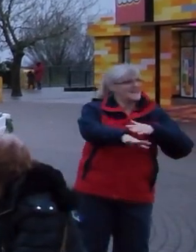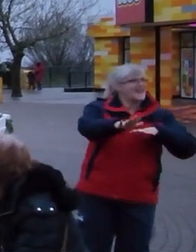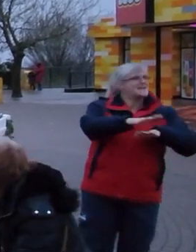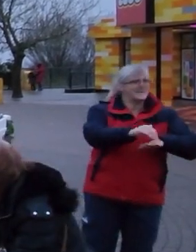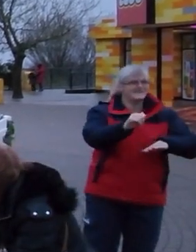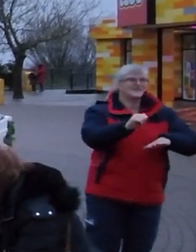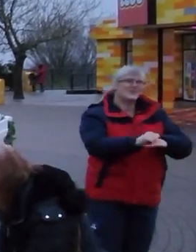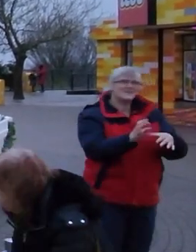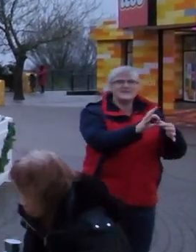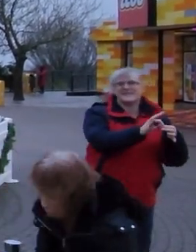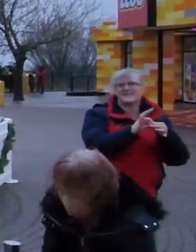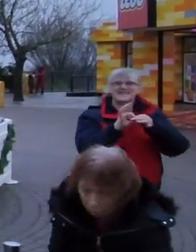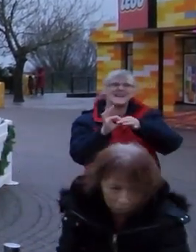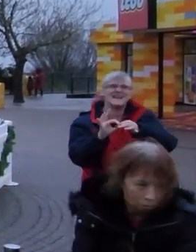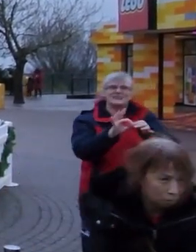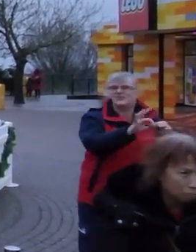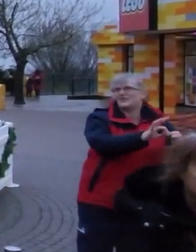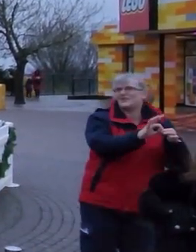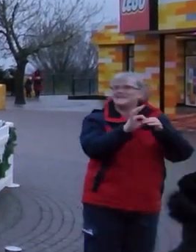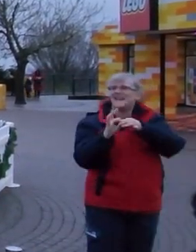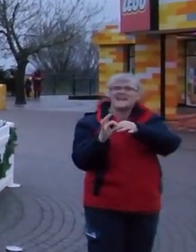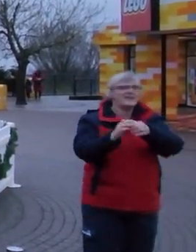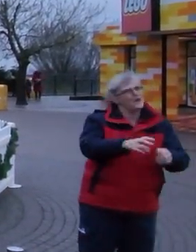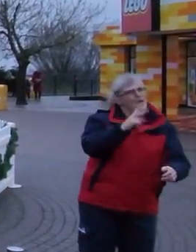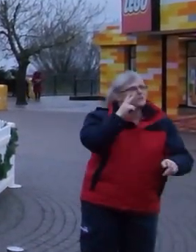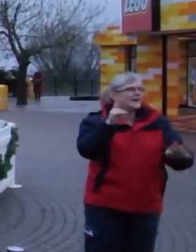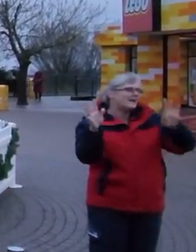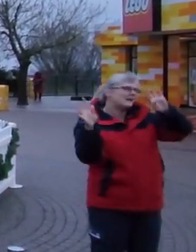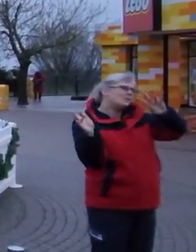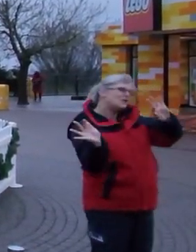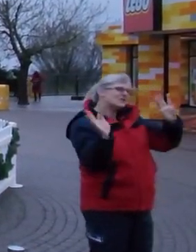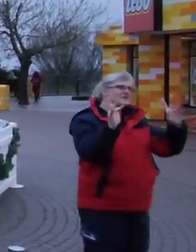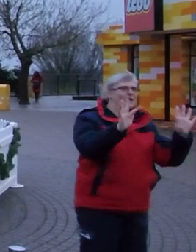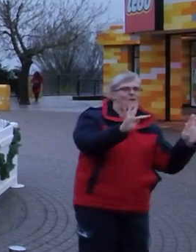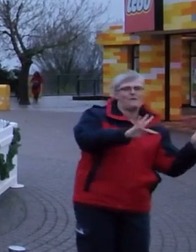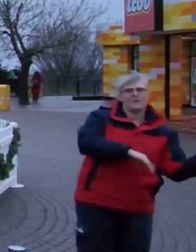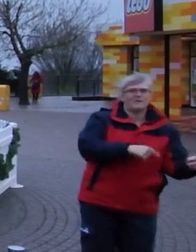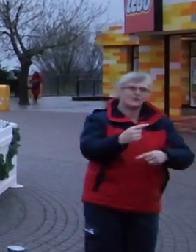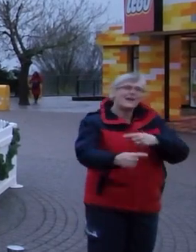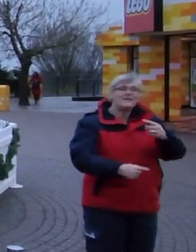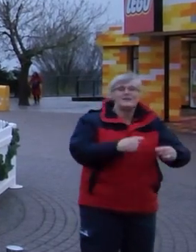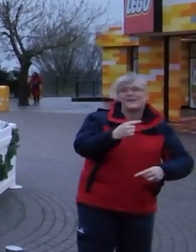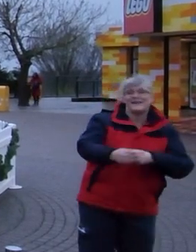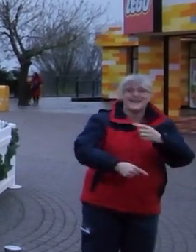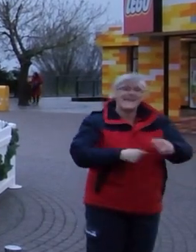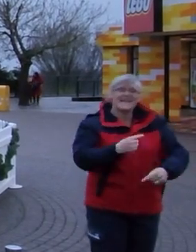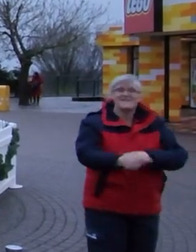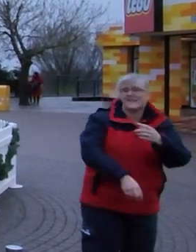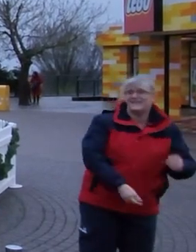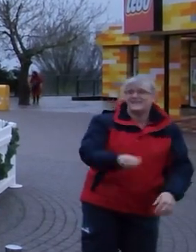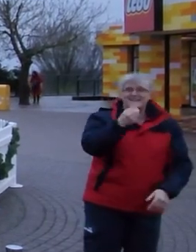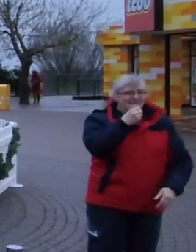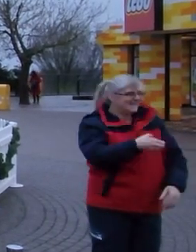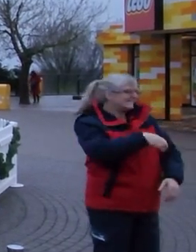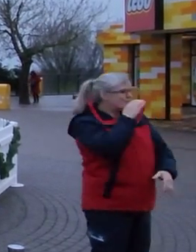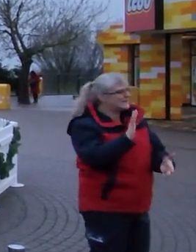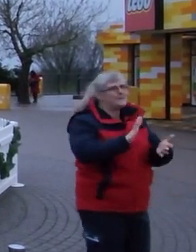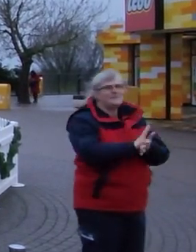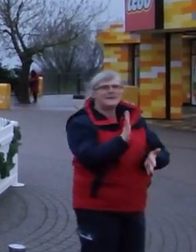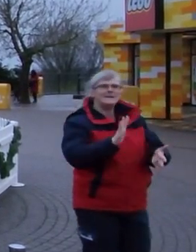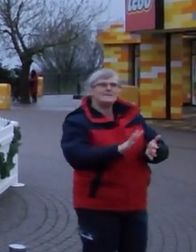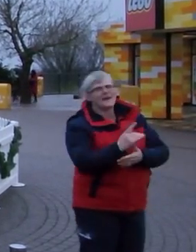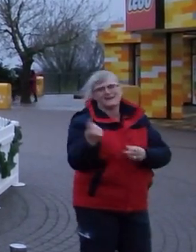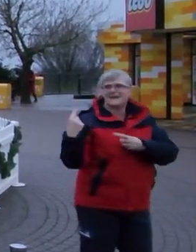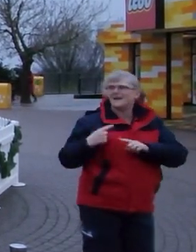Step in to Christmas, let's drink together So we can watch the snow fall forever and ever Eat,